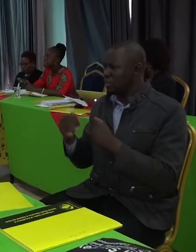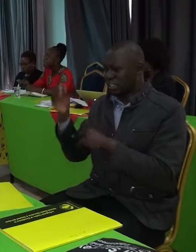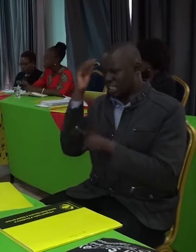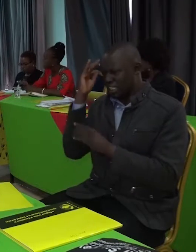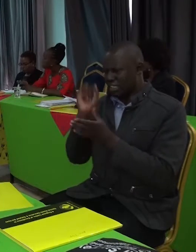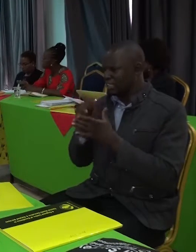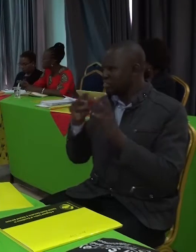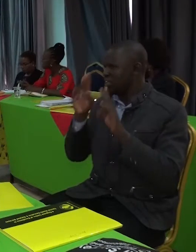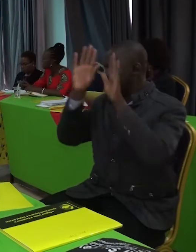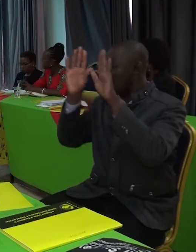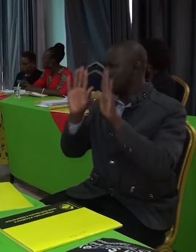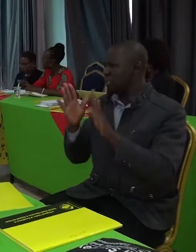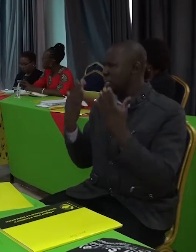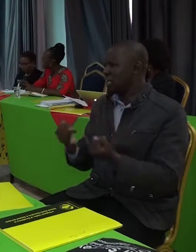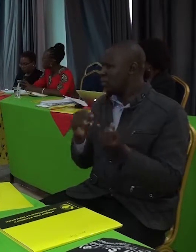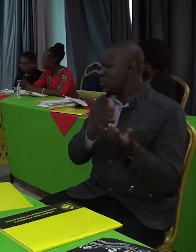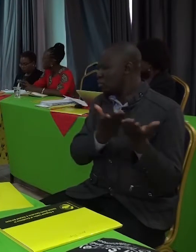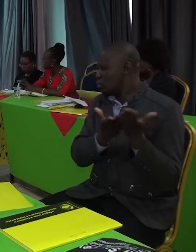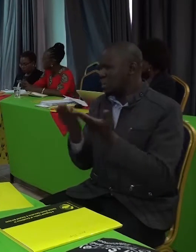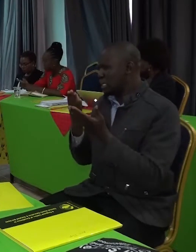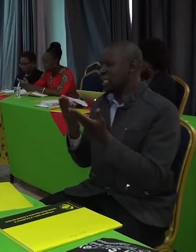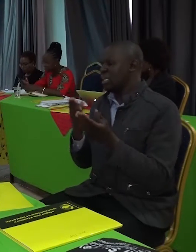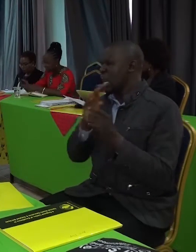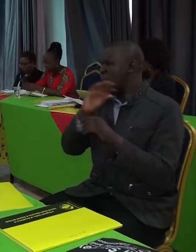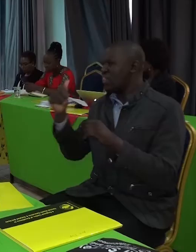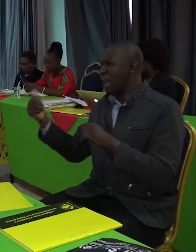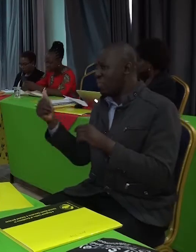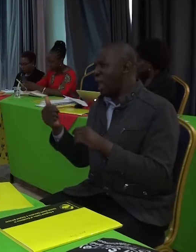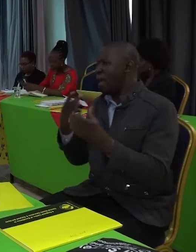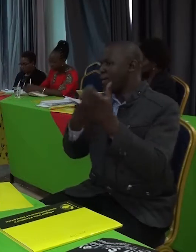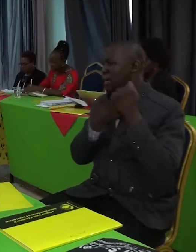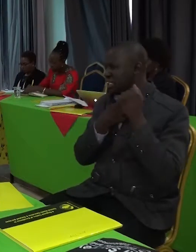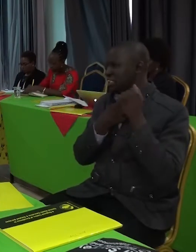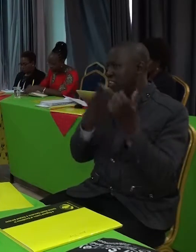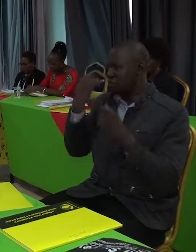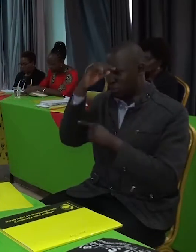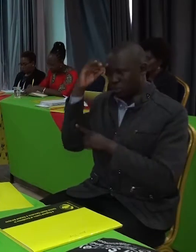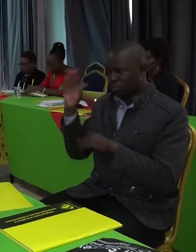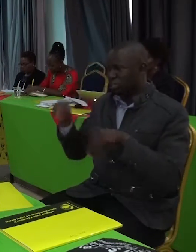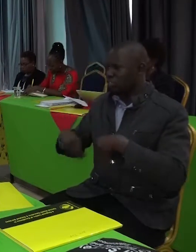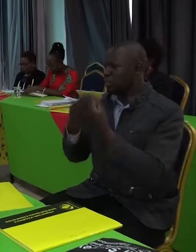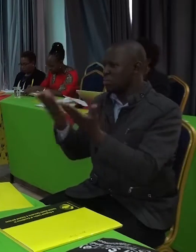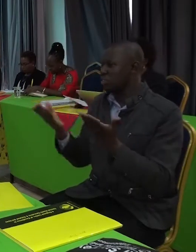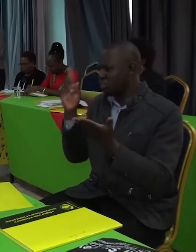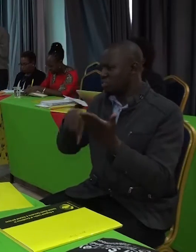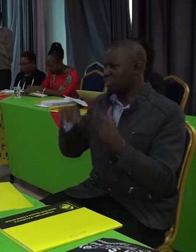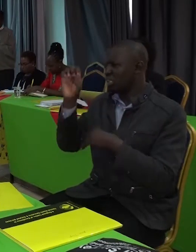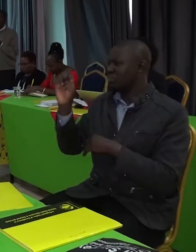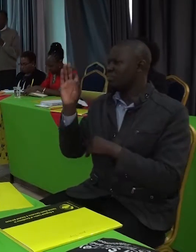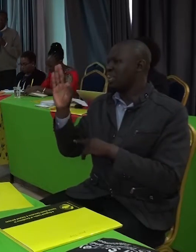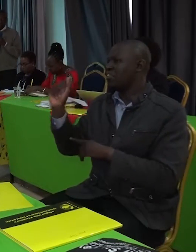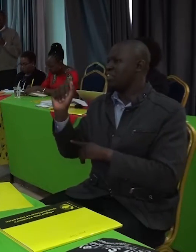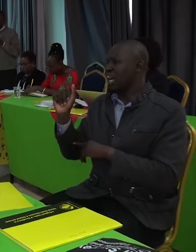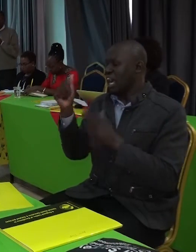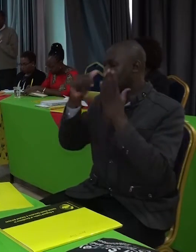vital to bring forth partners because of a provision of effort. And